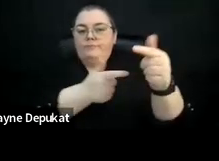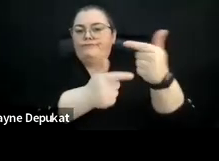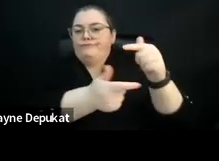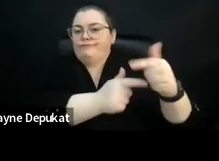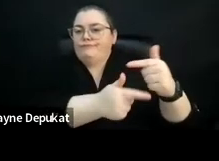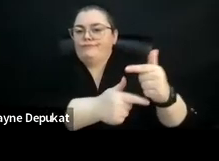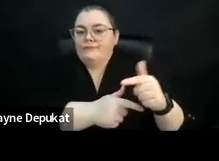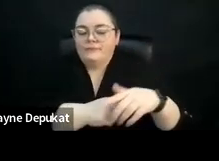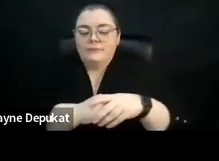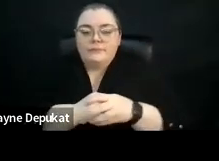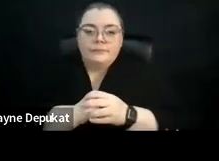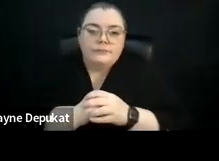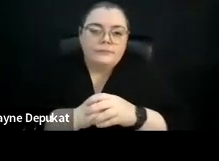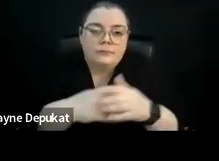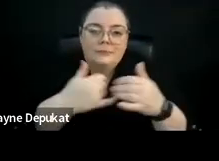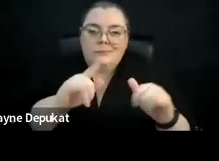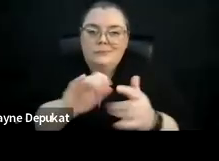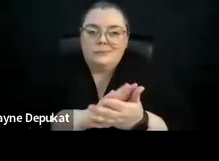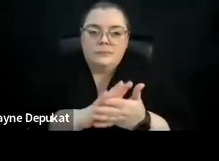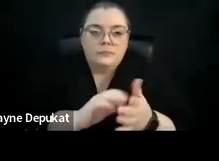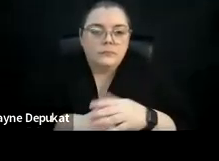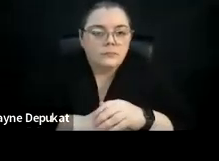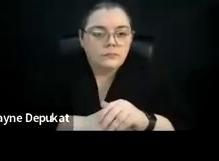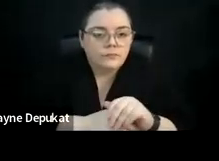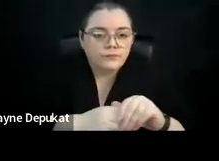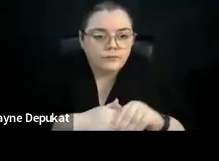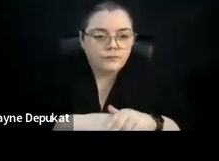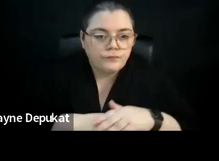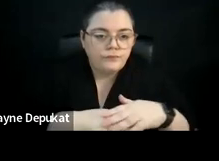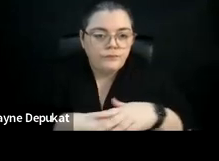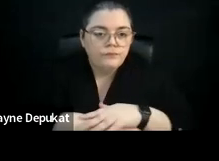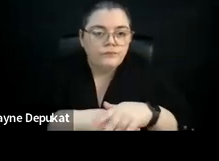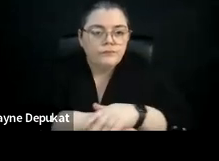I'll summarize this because it's a little bit of a back and forth here on this document.